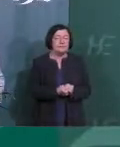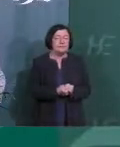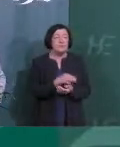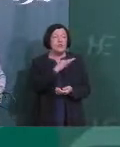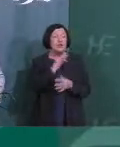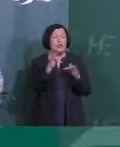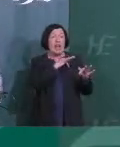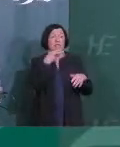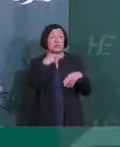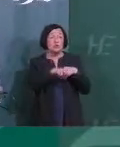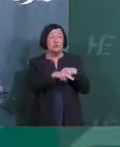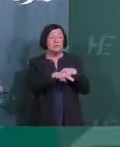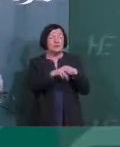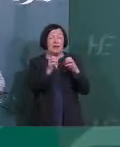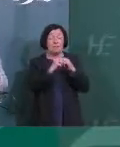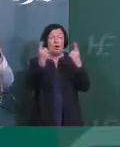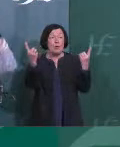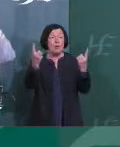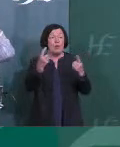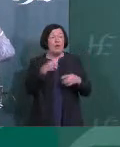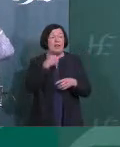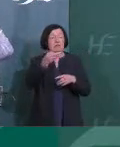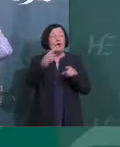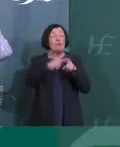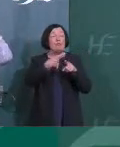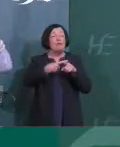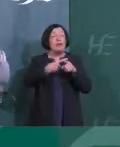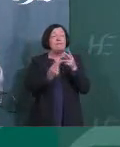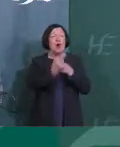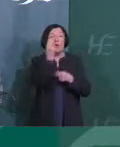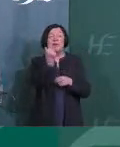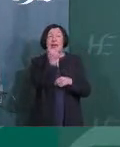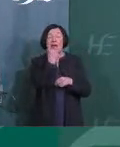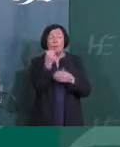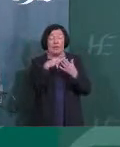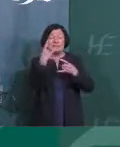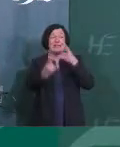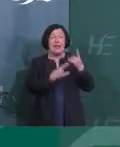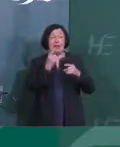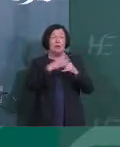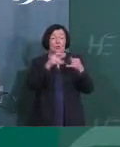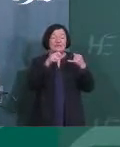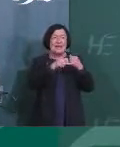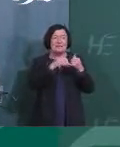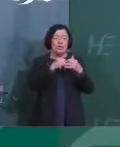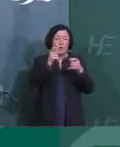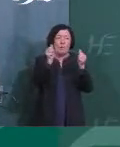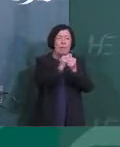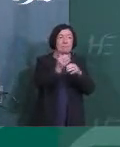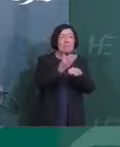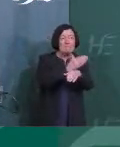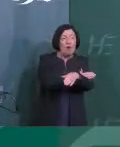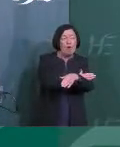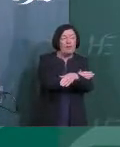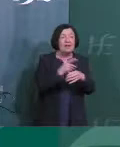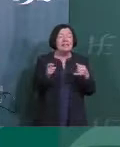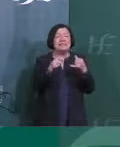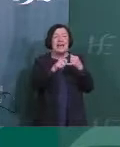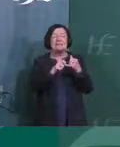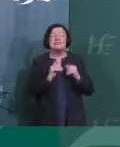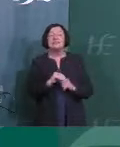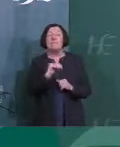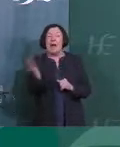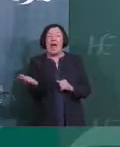Good afternoon, everybody. I'm just going to give you a brief update on where we are with testing and tracing. So testing